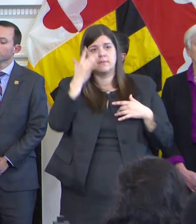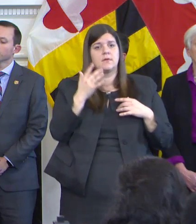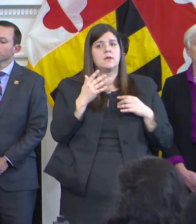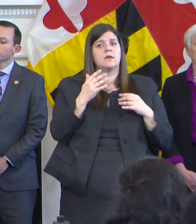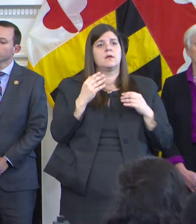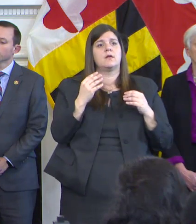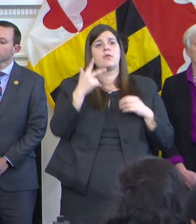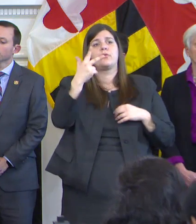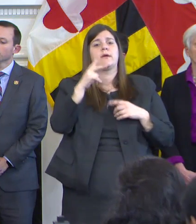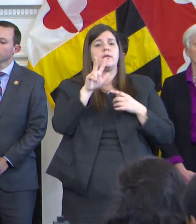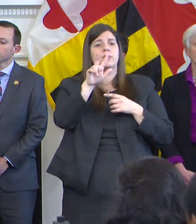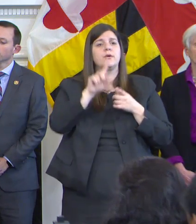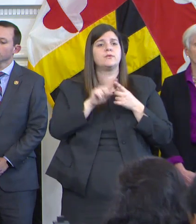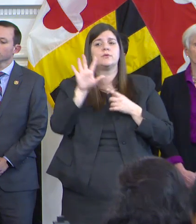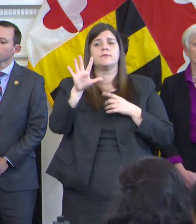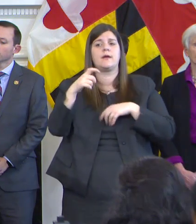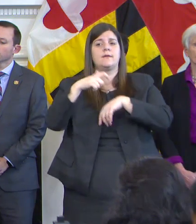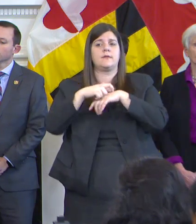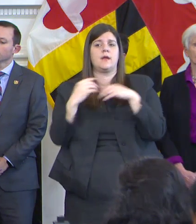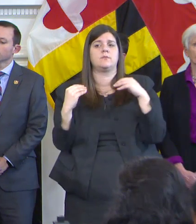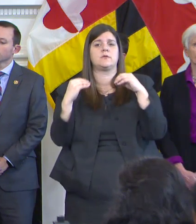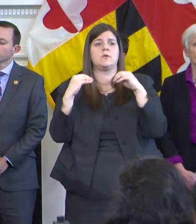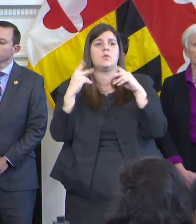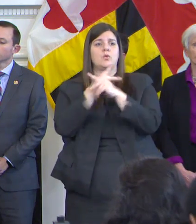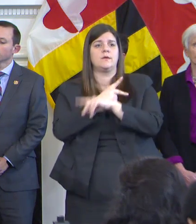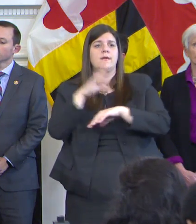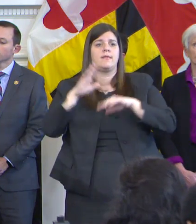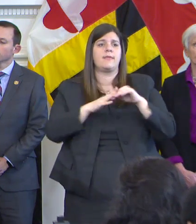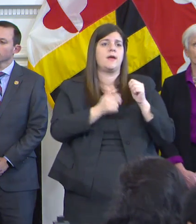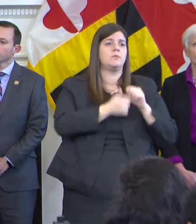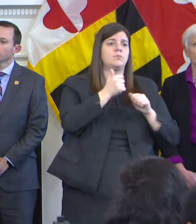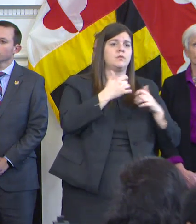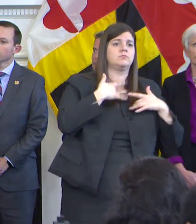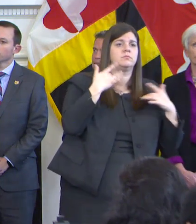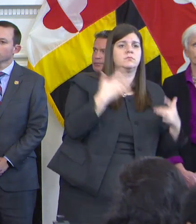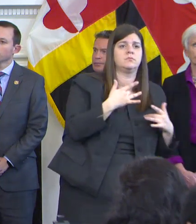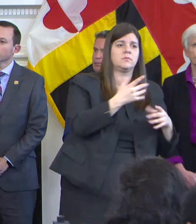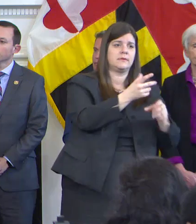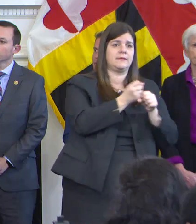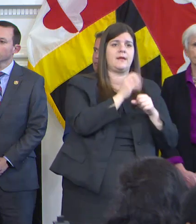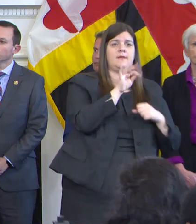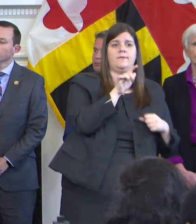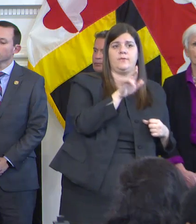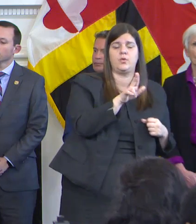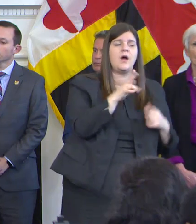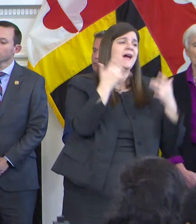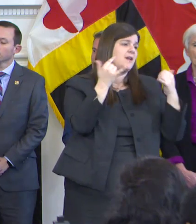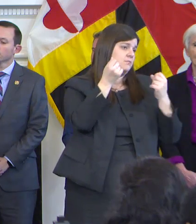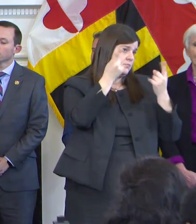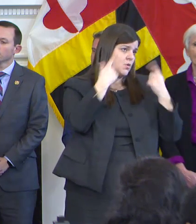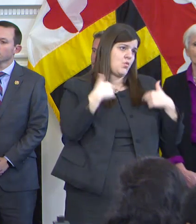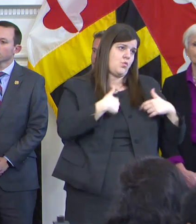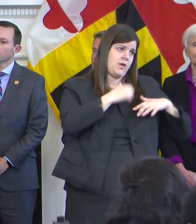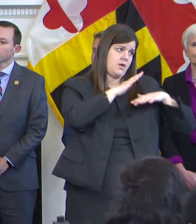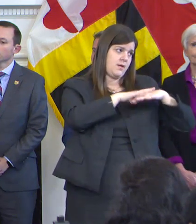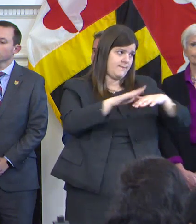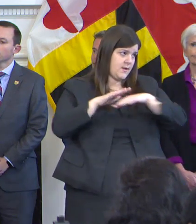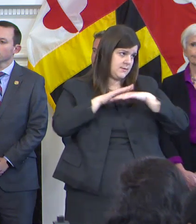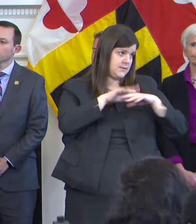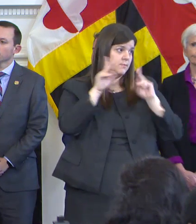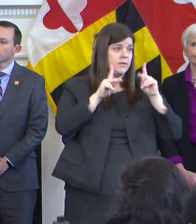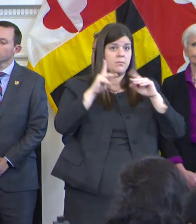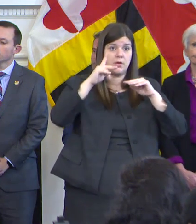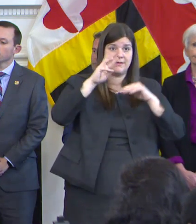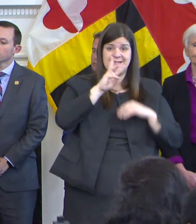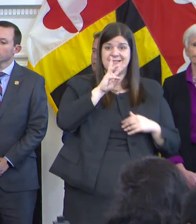flu seasons. That is why we are advising people over 60 to